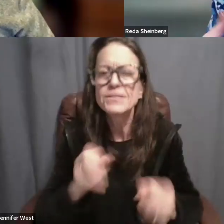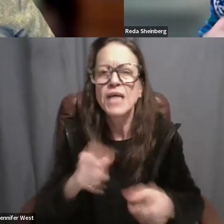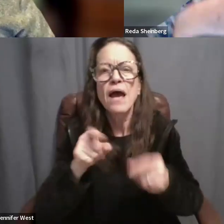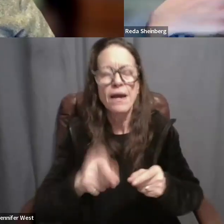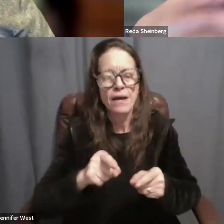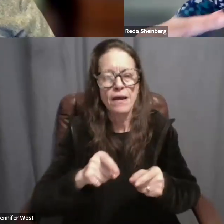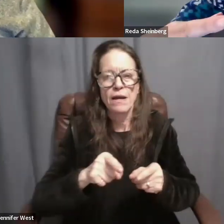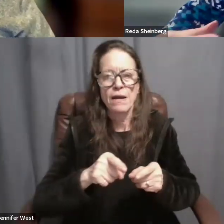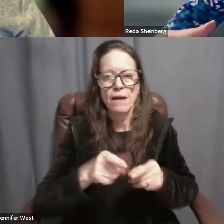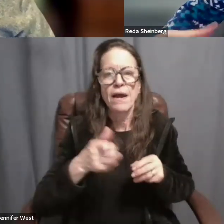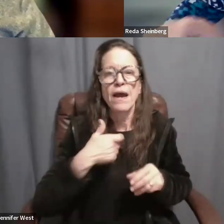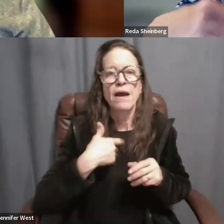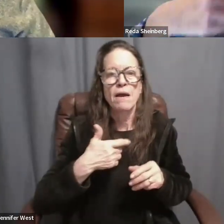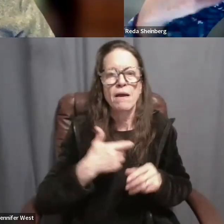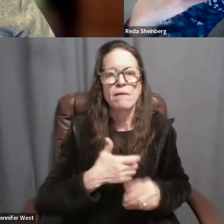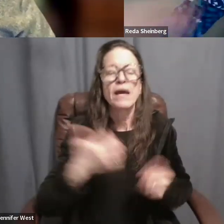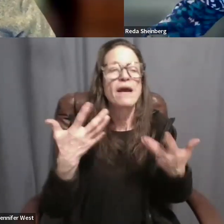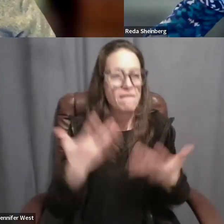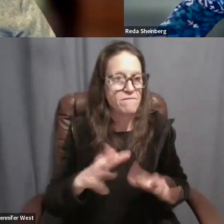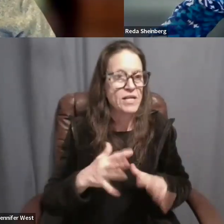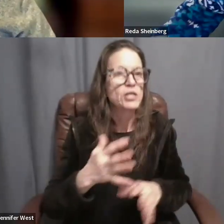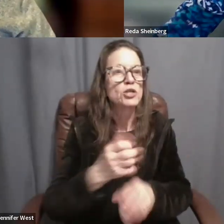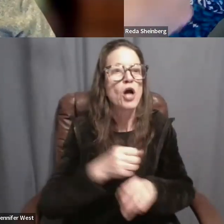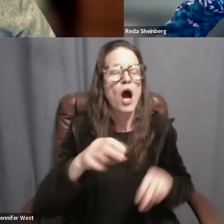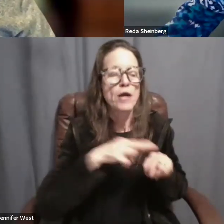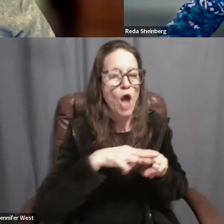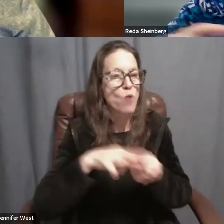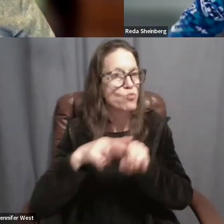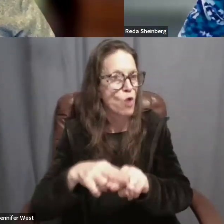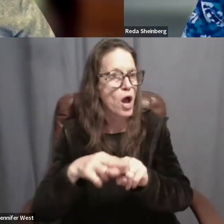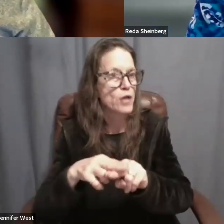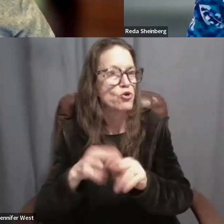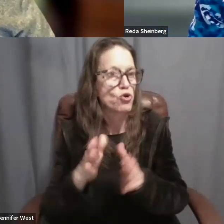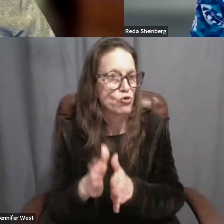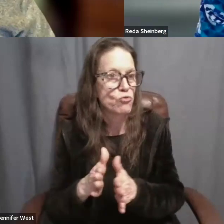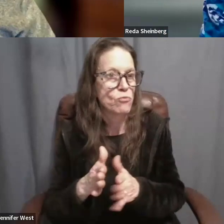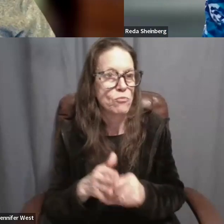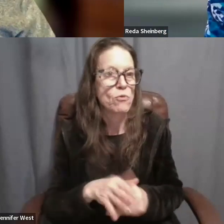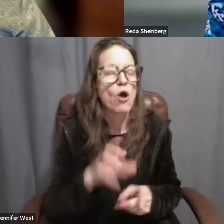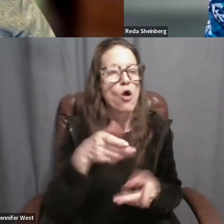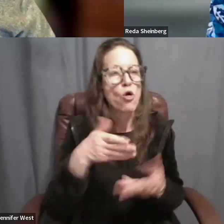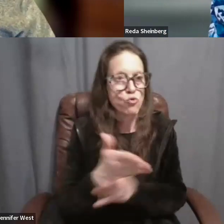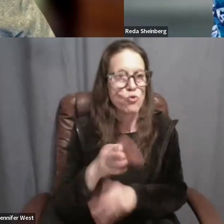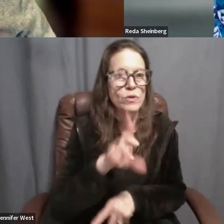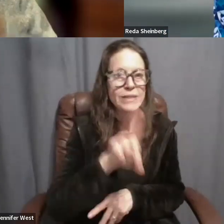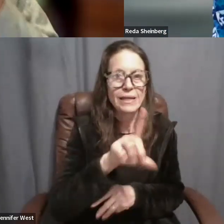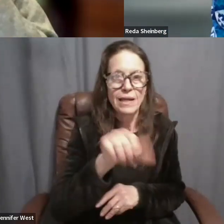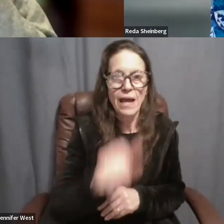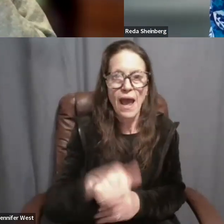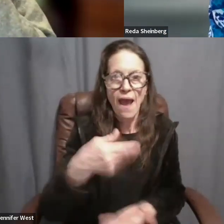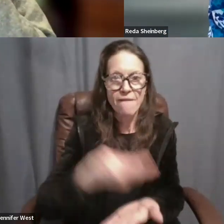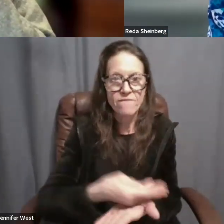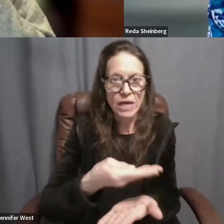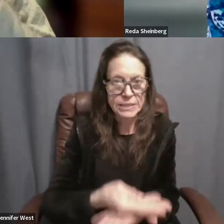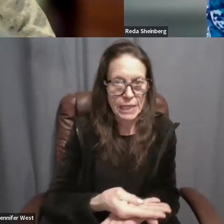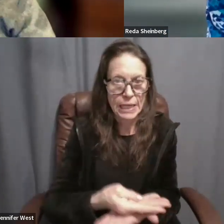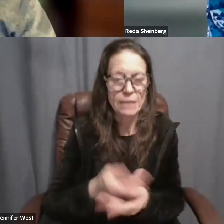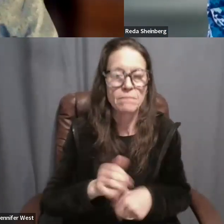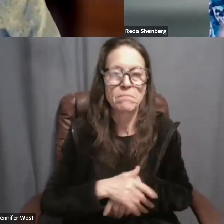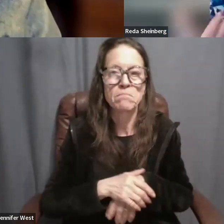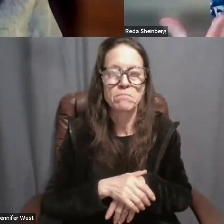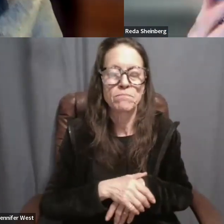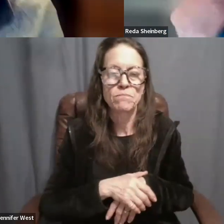got a provider. He was already out of the house, so we got some DDA funds, and we had somebody to do